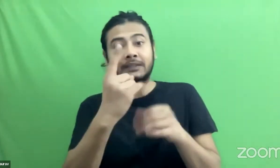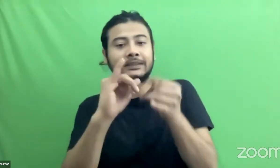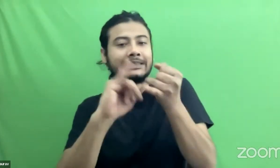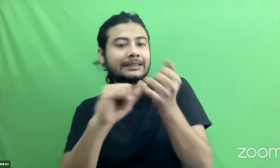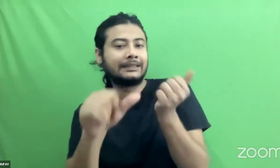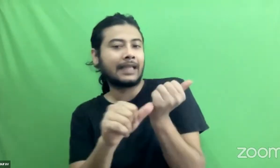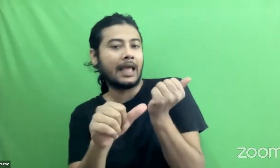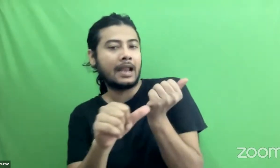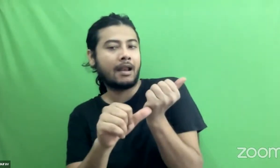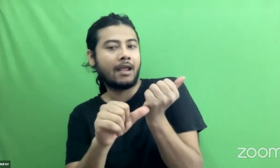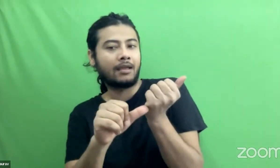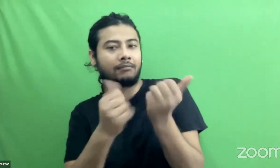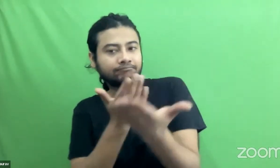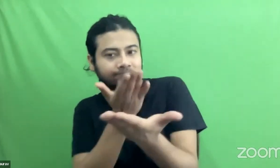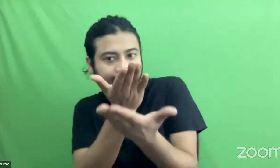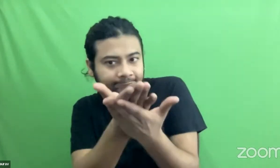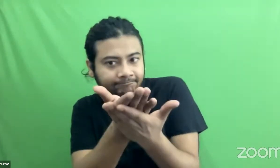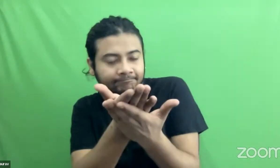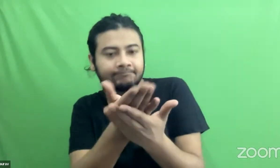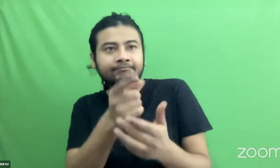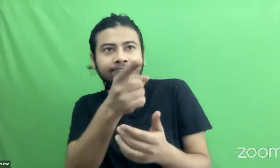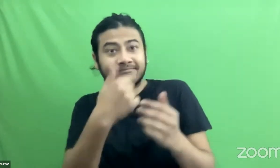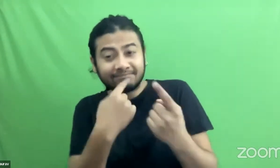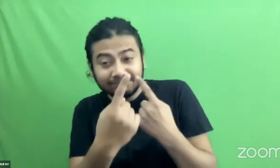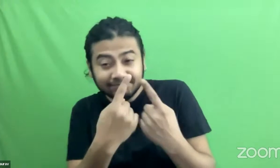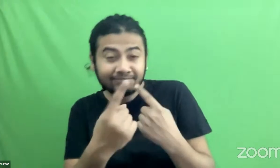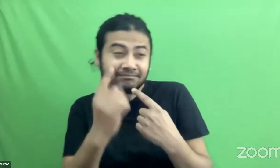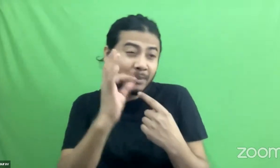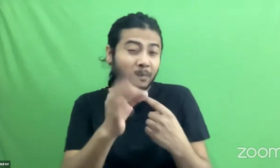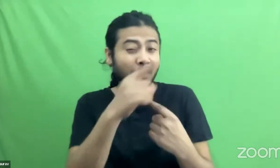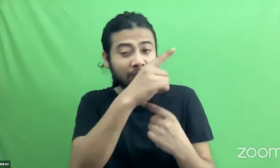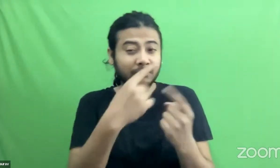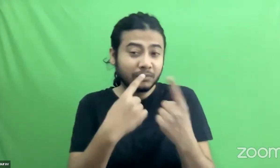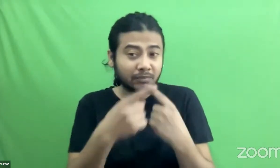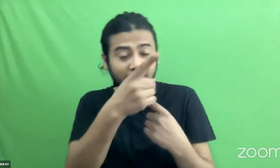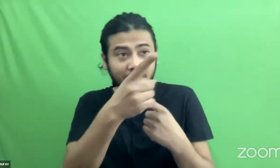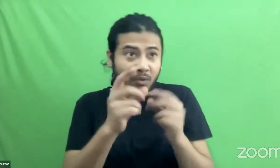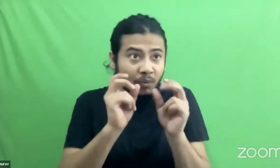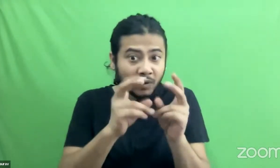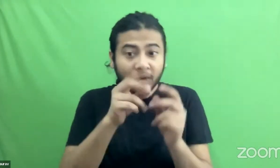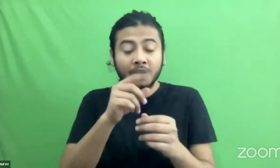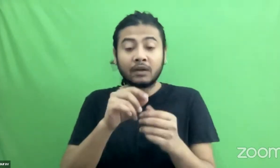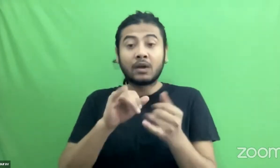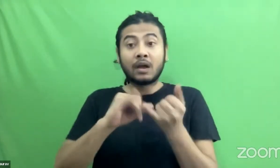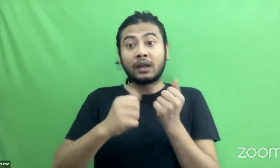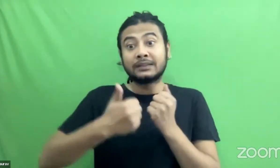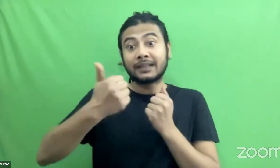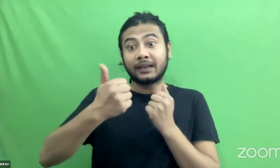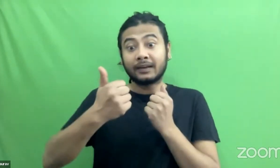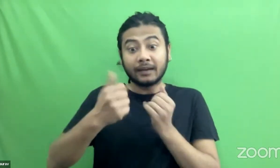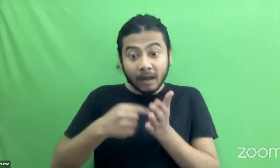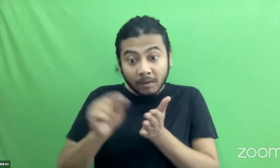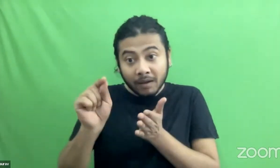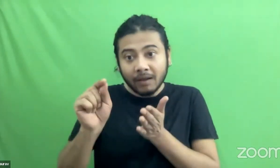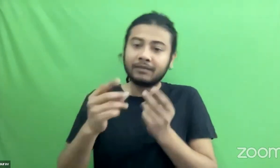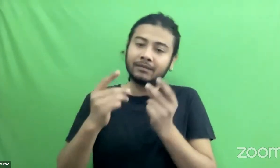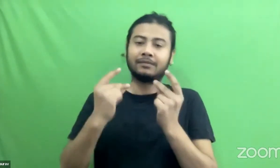able to convince secretary, then we can very easily meet the principal. Similarly, Radharani is very, very